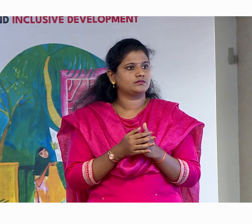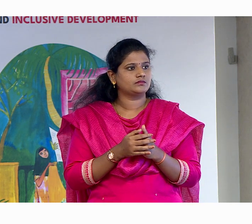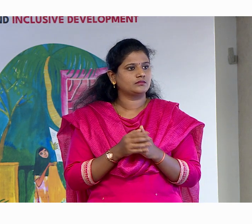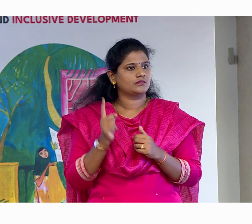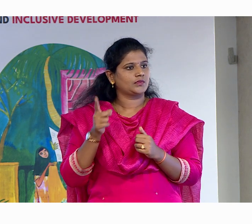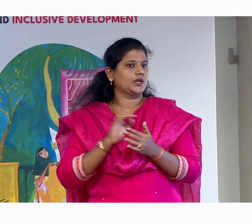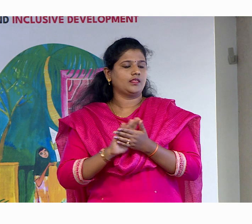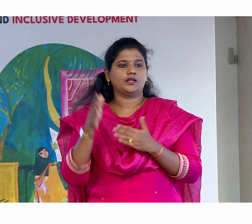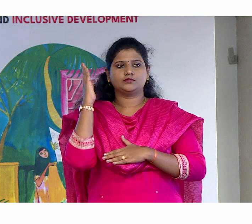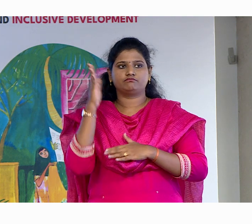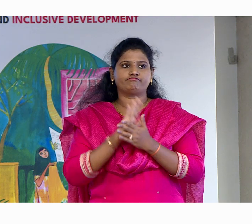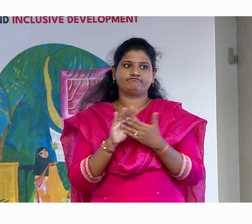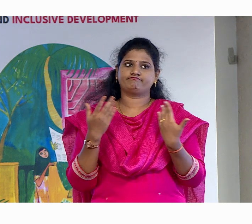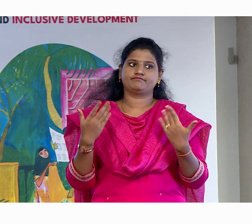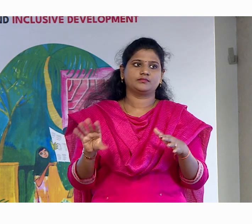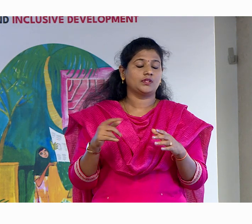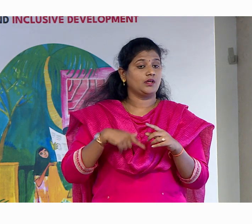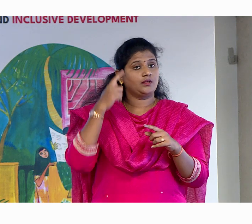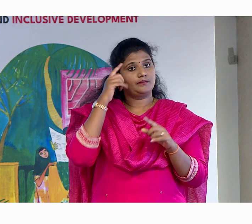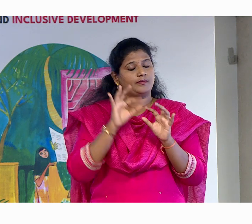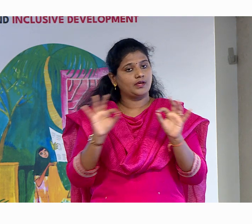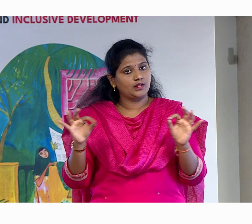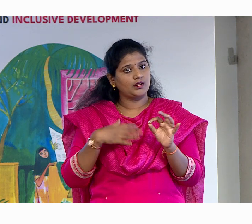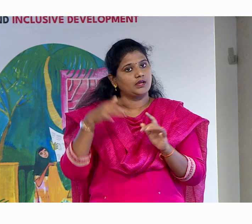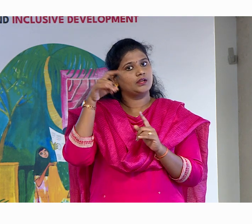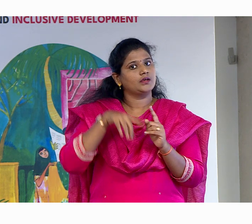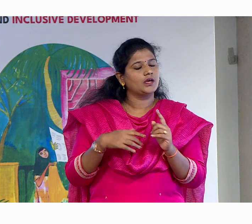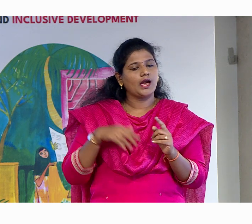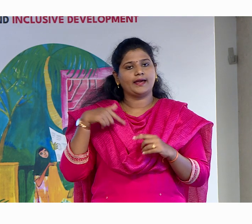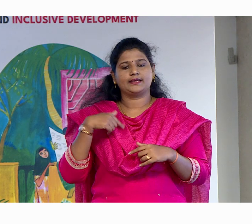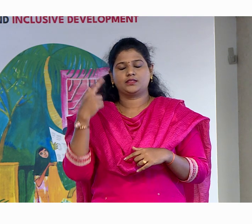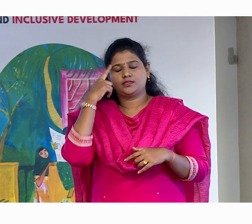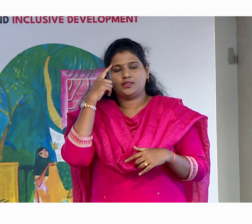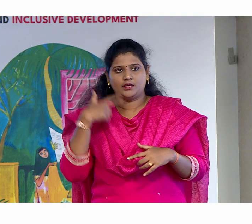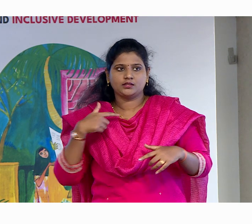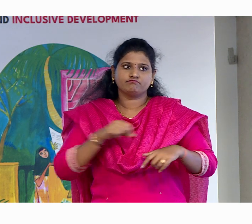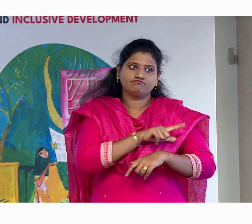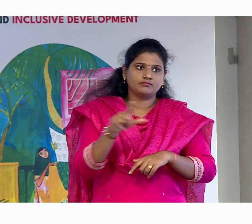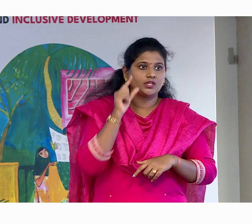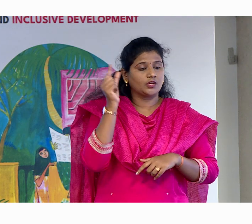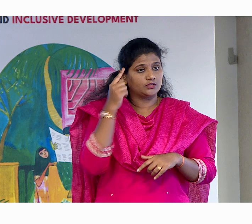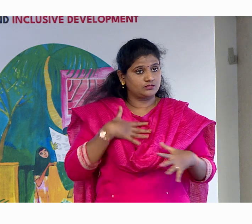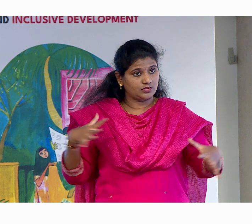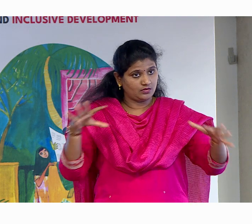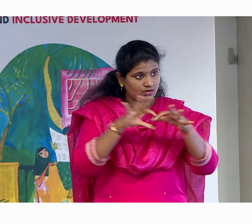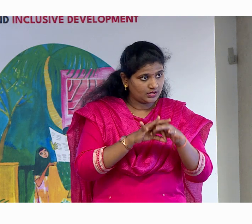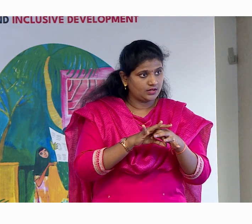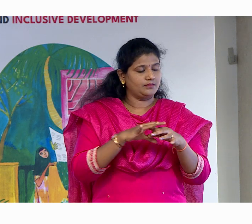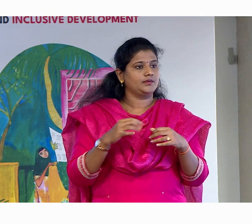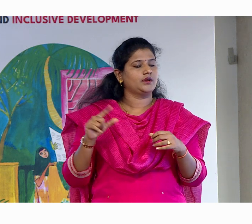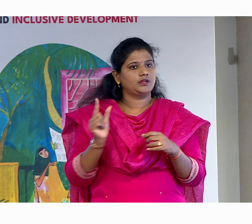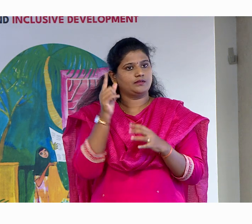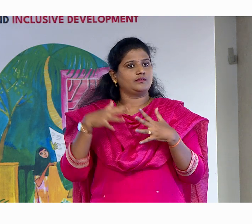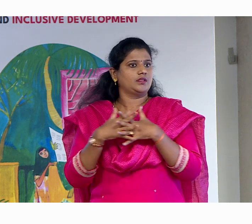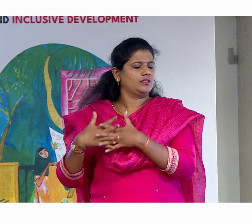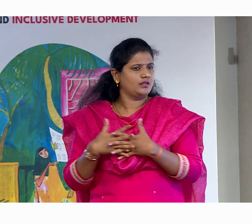all we have Mindlines in mental health and in implementation, and we hope you find it useful. I'd like to thank all our collaborators over the years, and here are